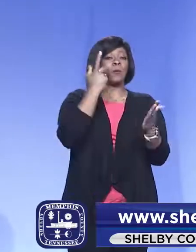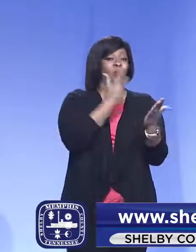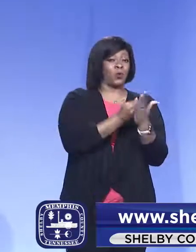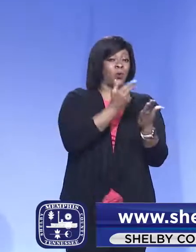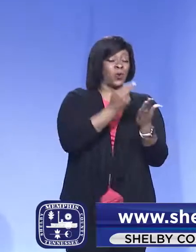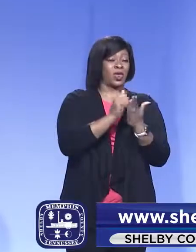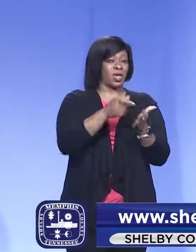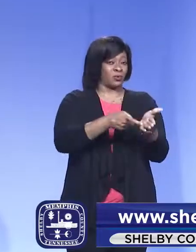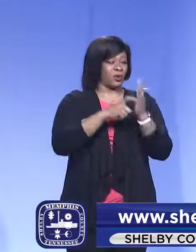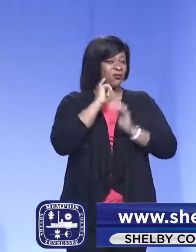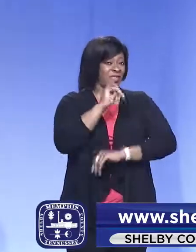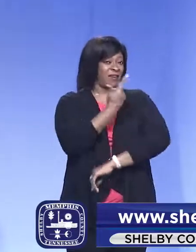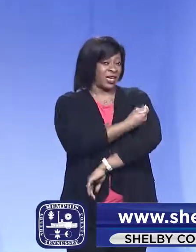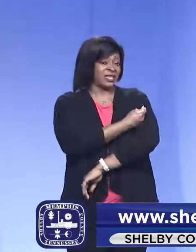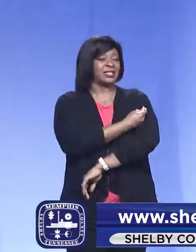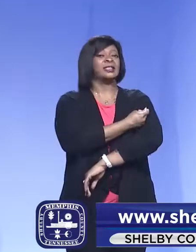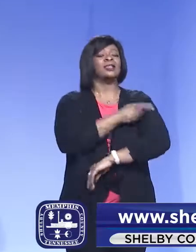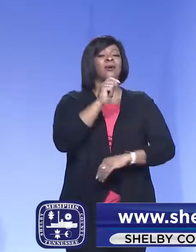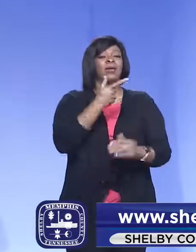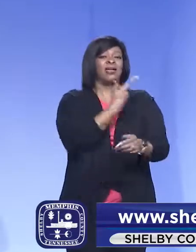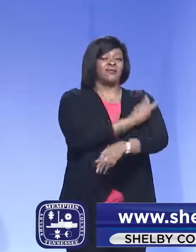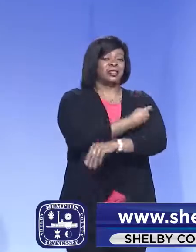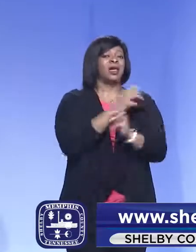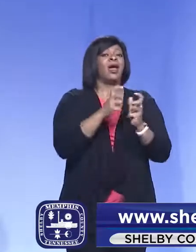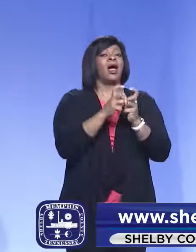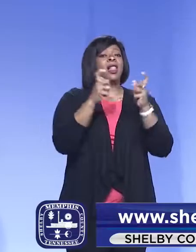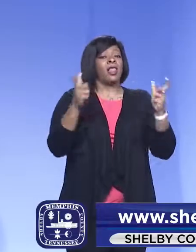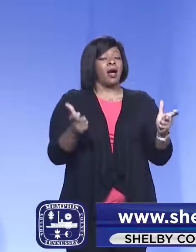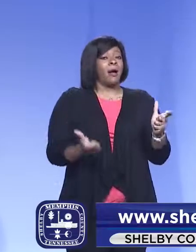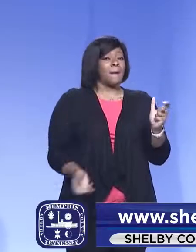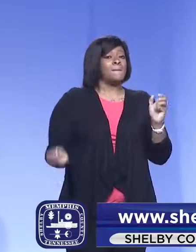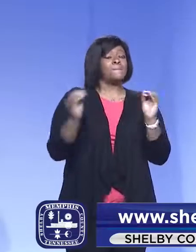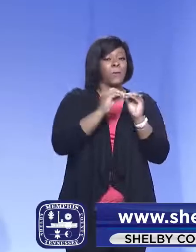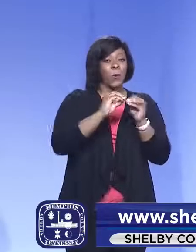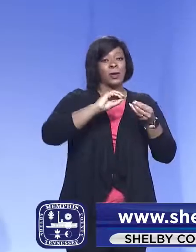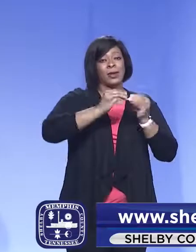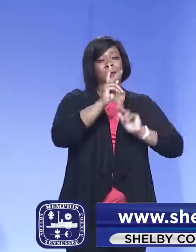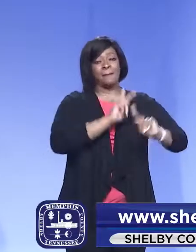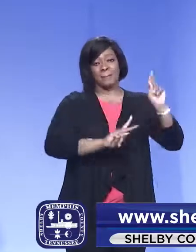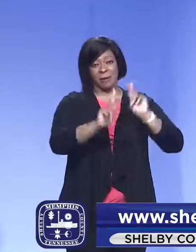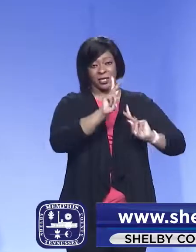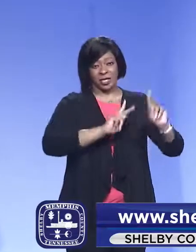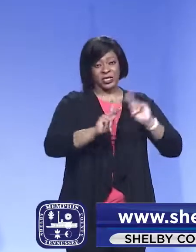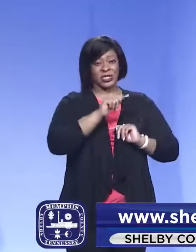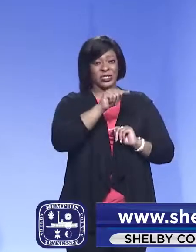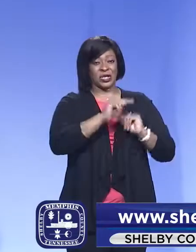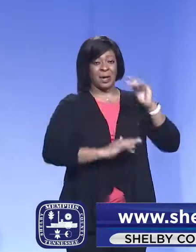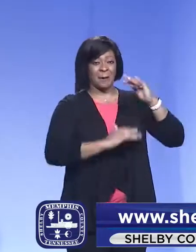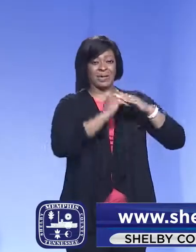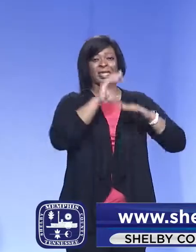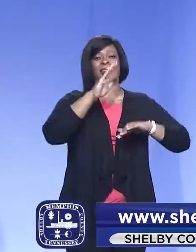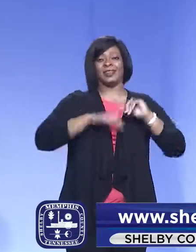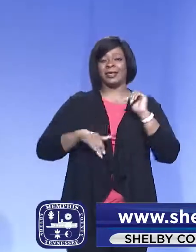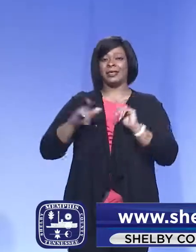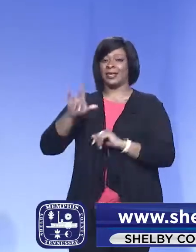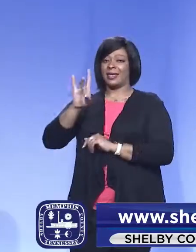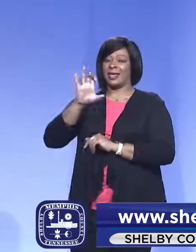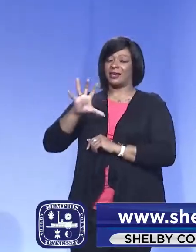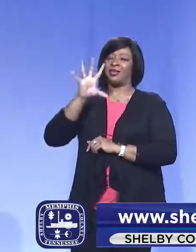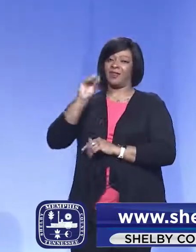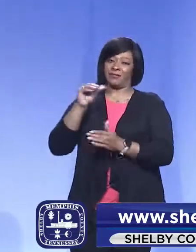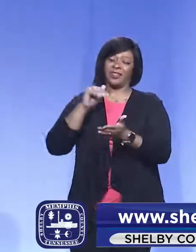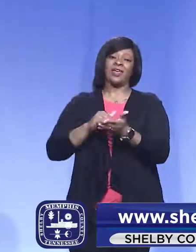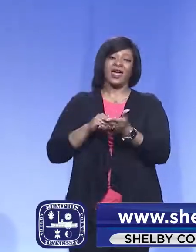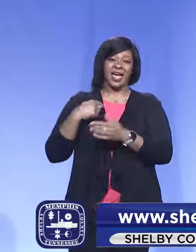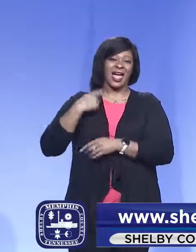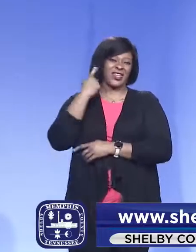required, we'll have to vaccinate even a larger population ultimately than the 850,000